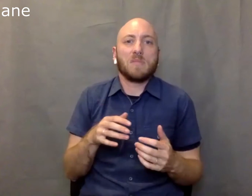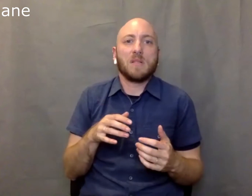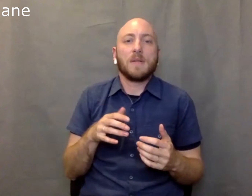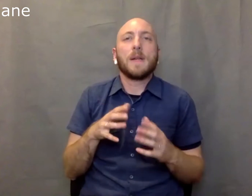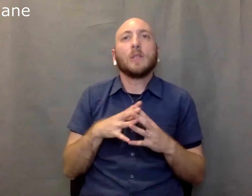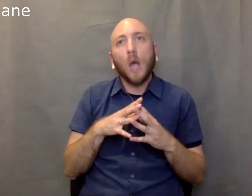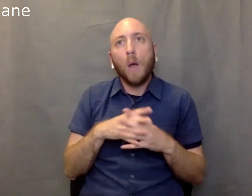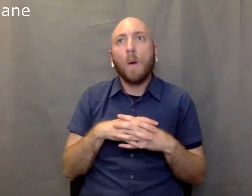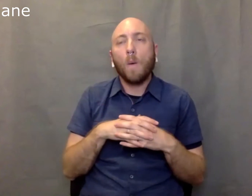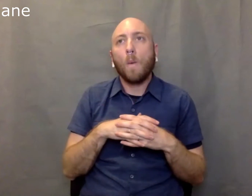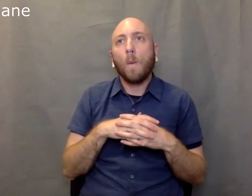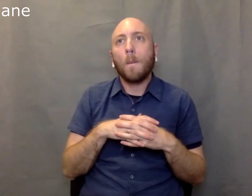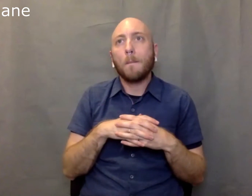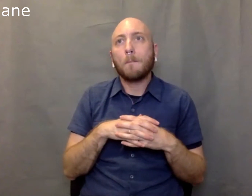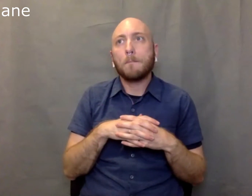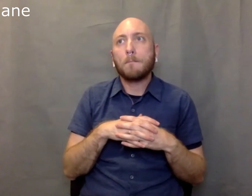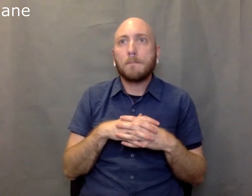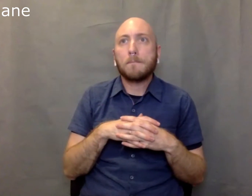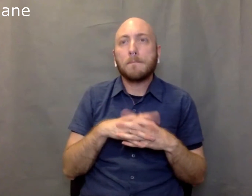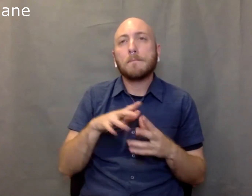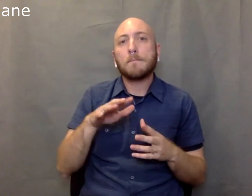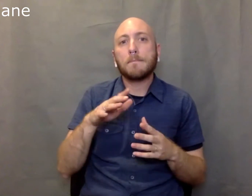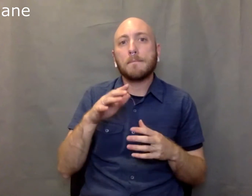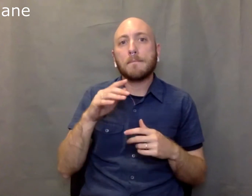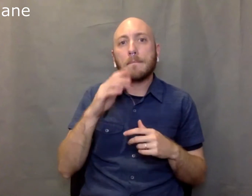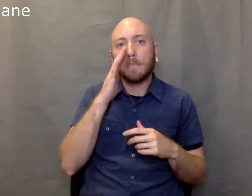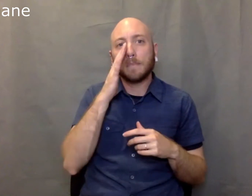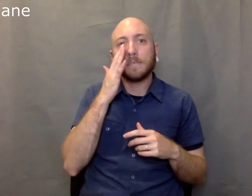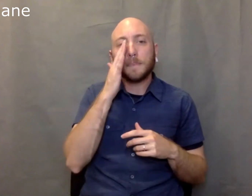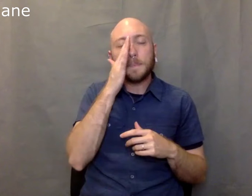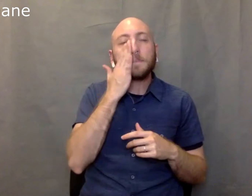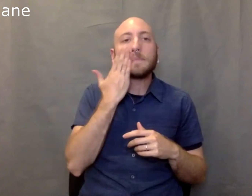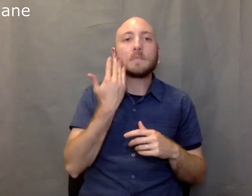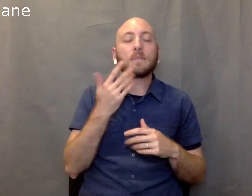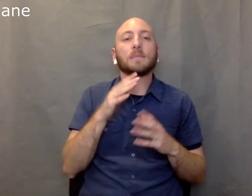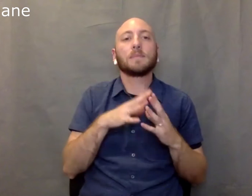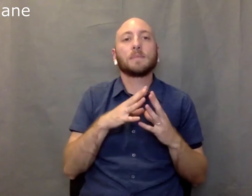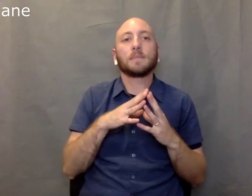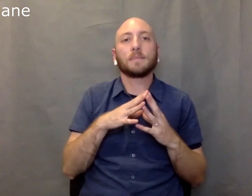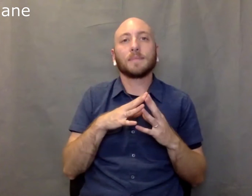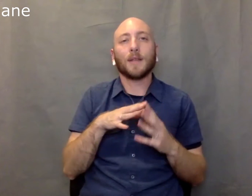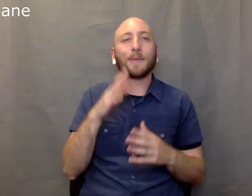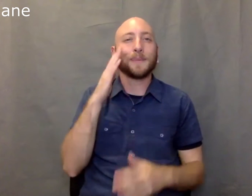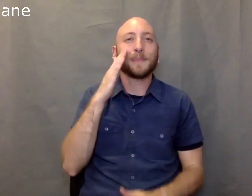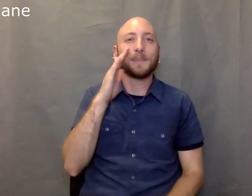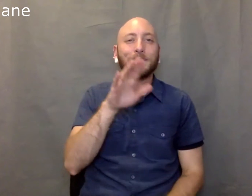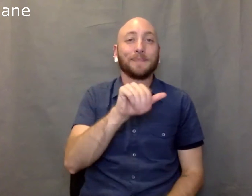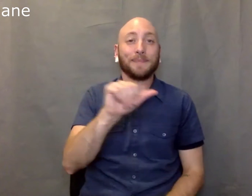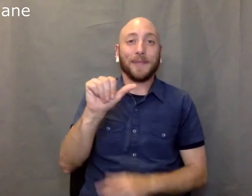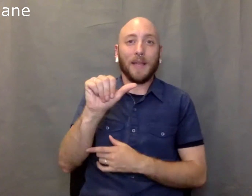Um, and I kind of just, a big thing that A has taught me, that you obviously can say no, but like,